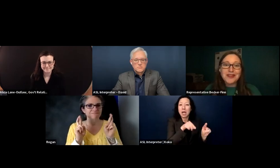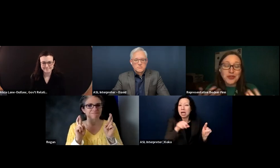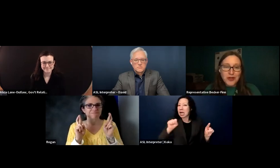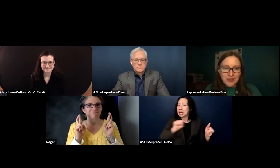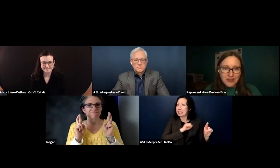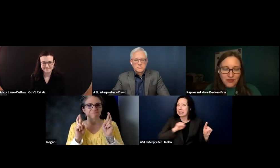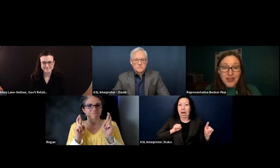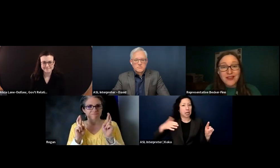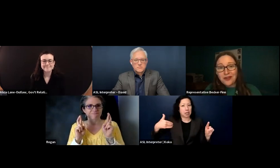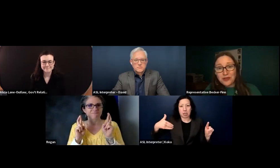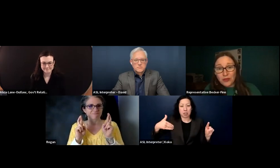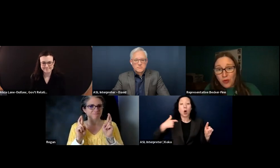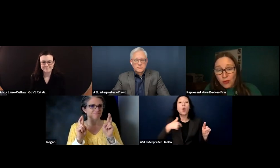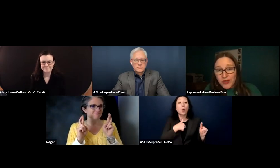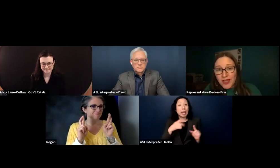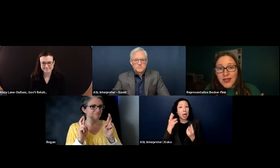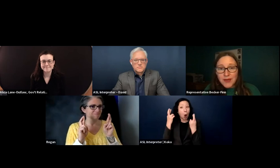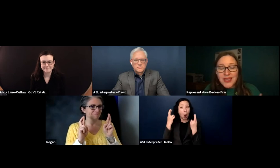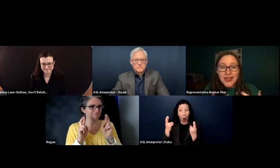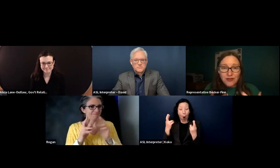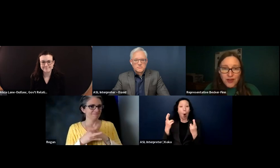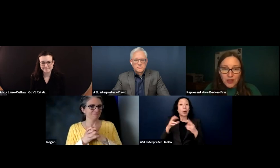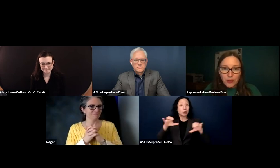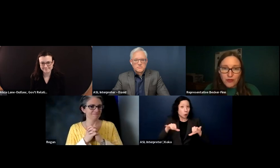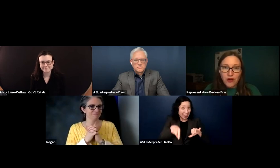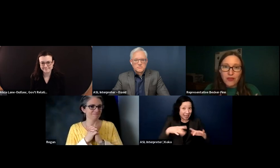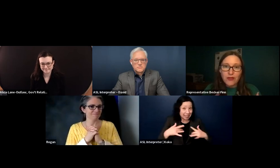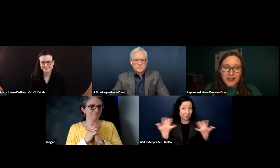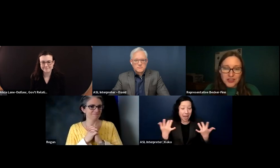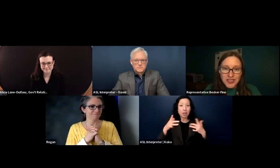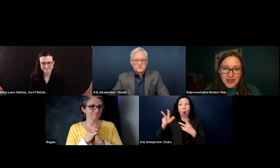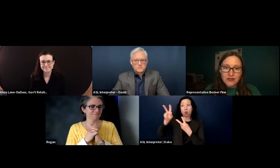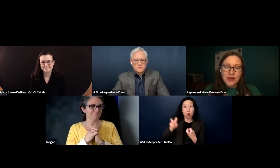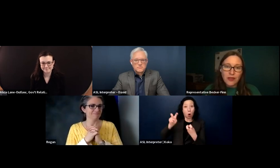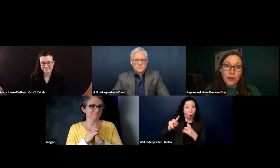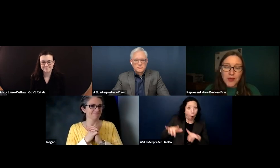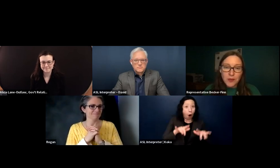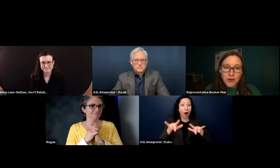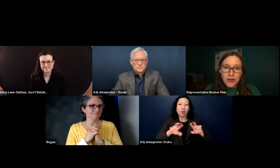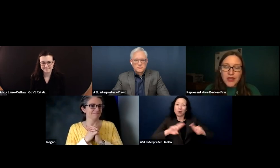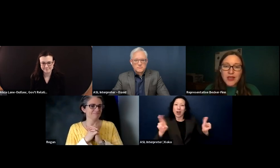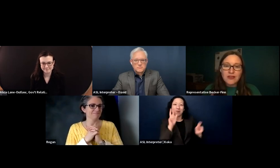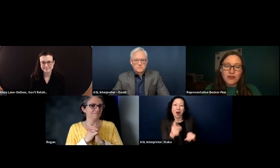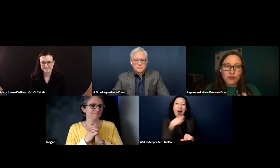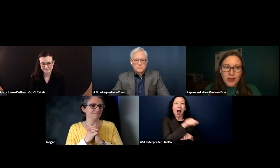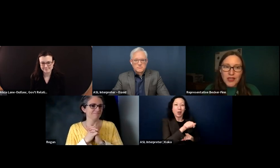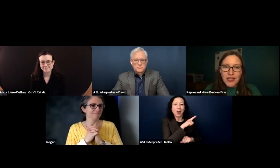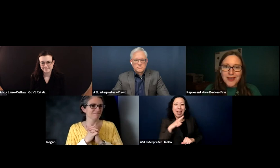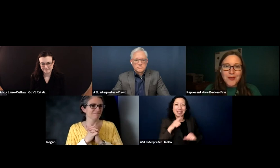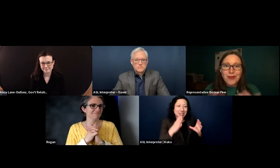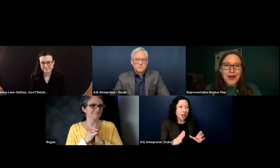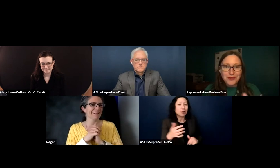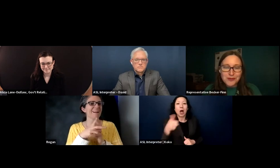this and doing this event and also recording it and making it available for other legislators and other people is to